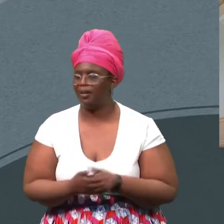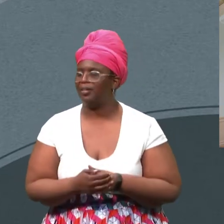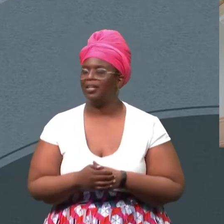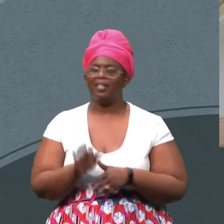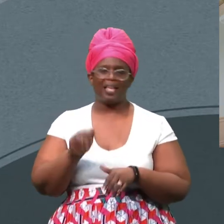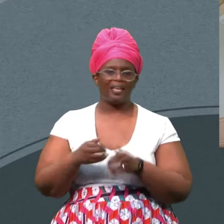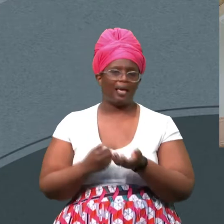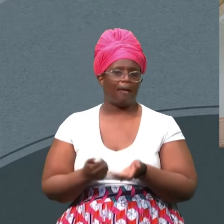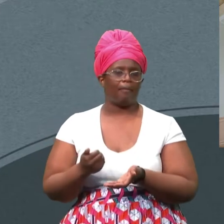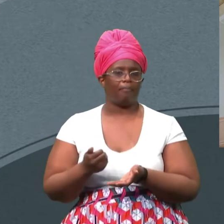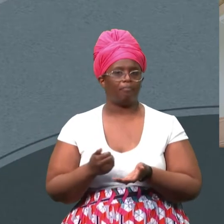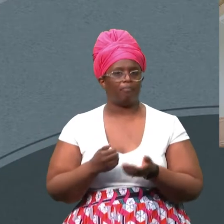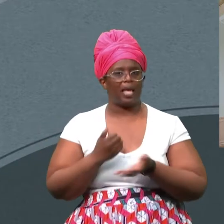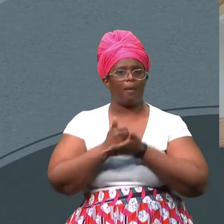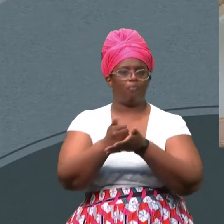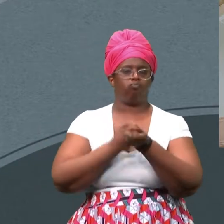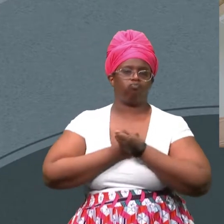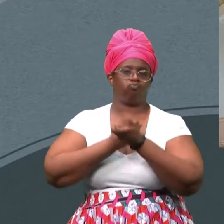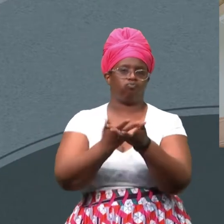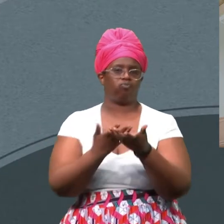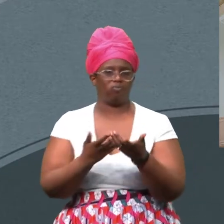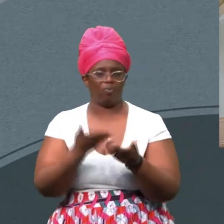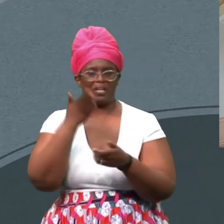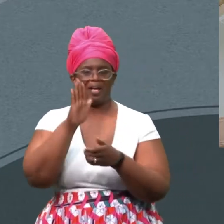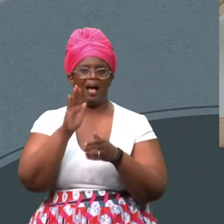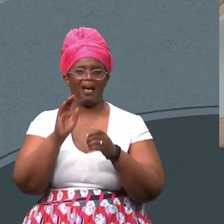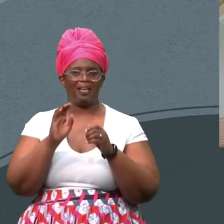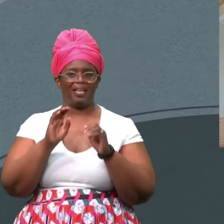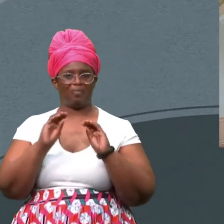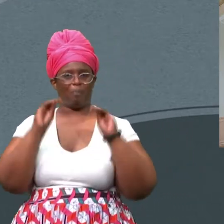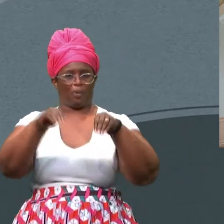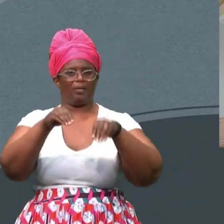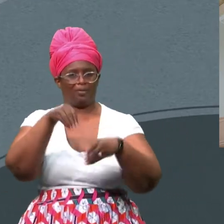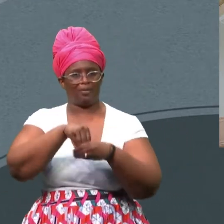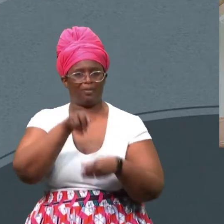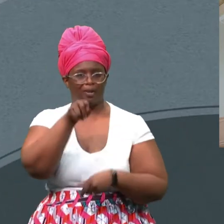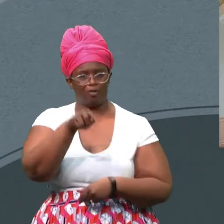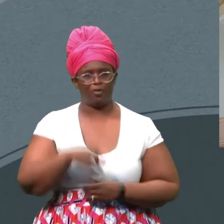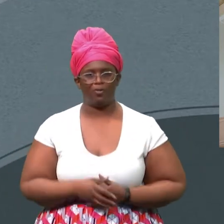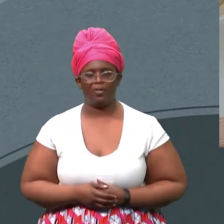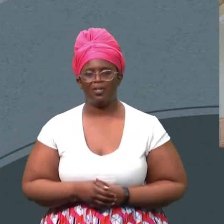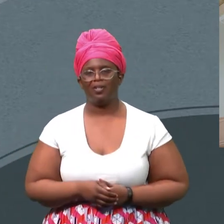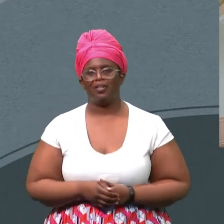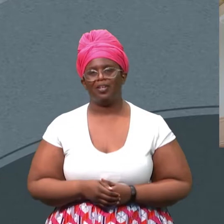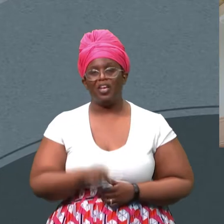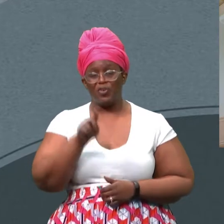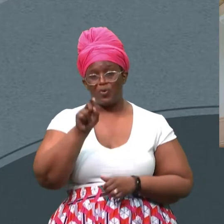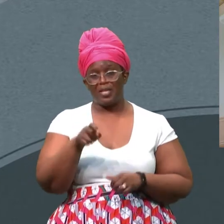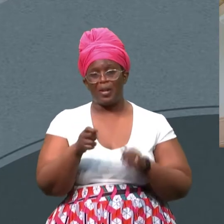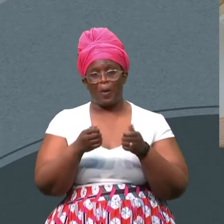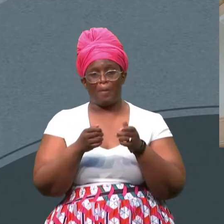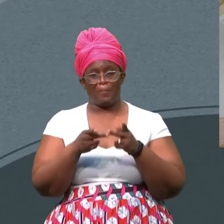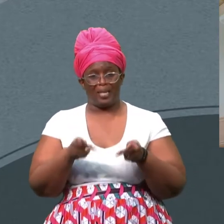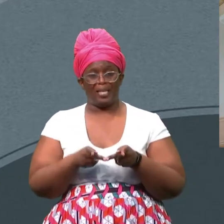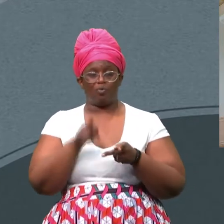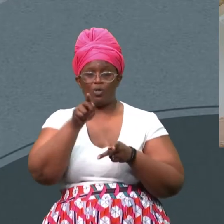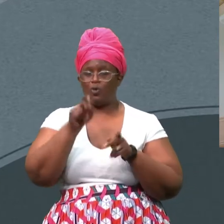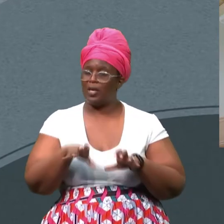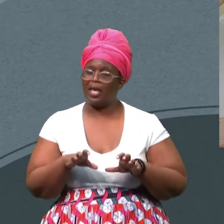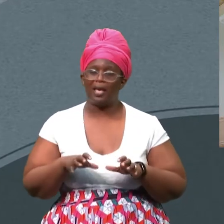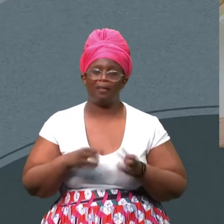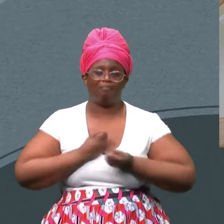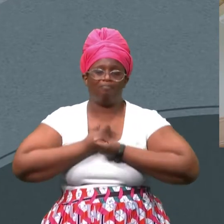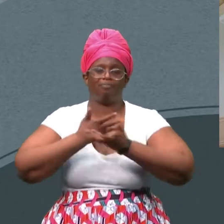and the structure and the people is to help you deliver what God has put in you. You need a place to deliver. Somebody shout, I need a place